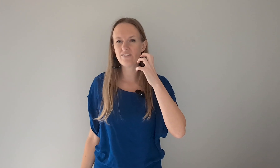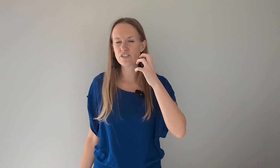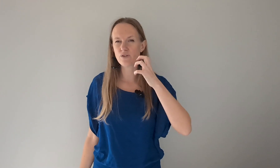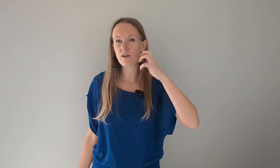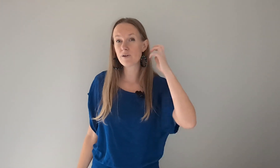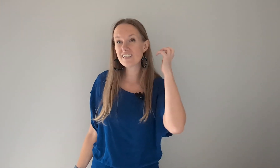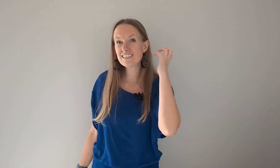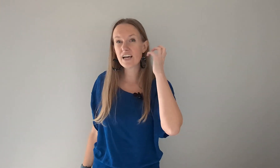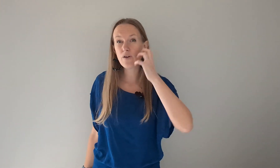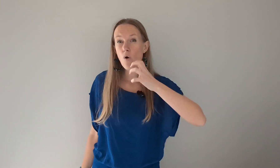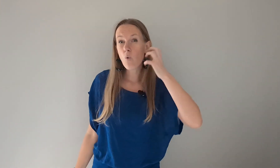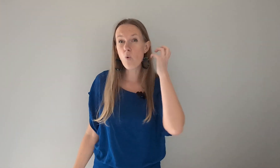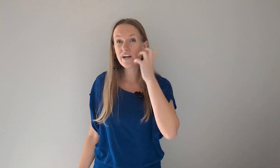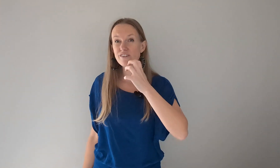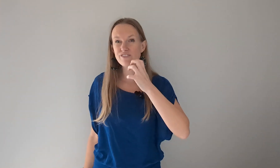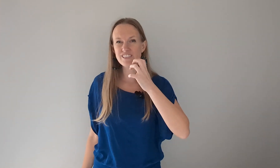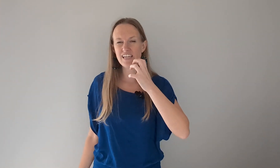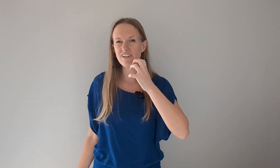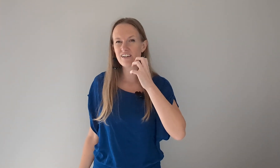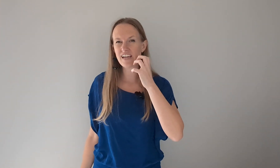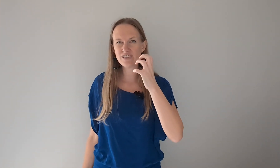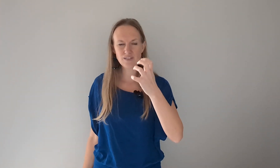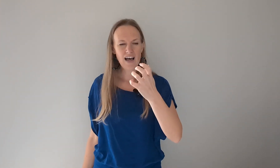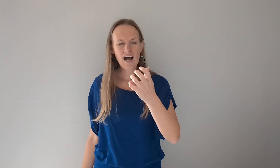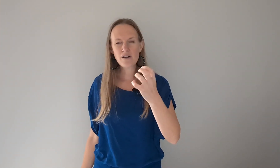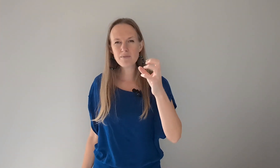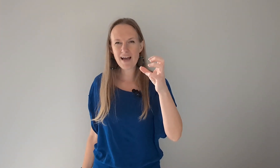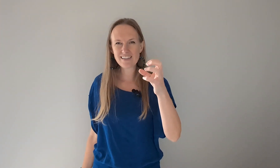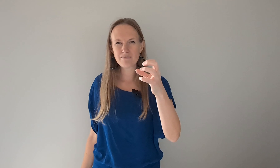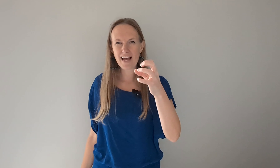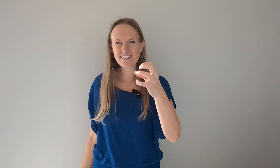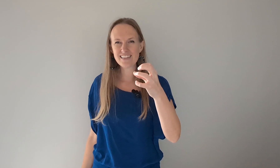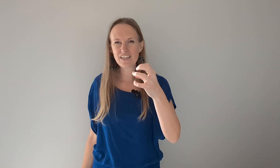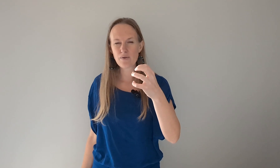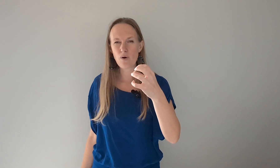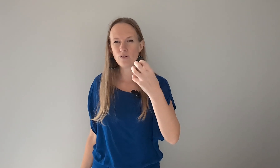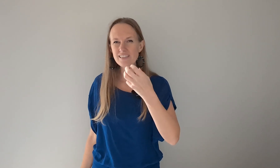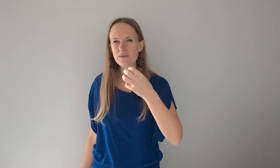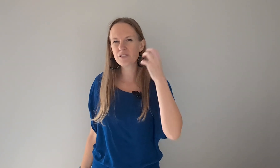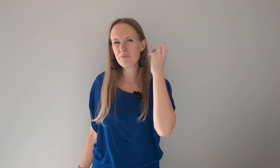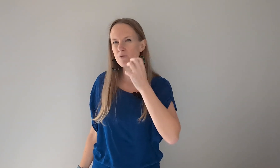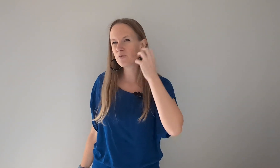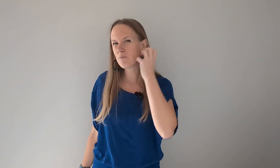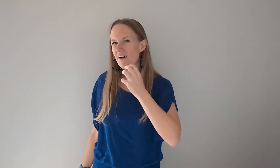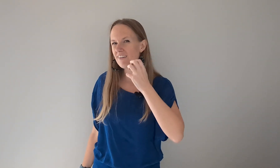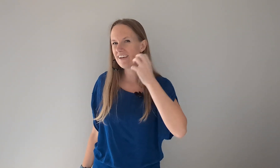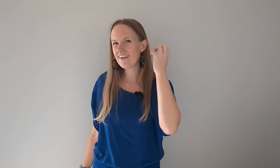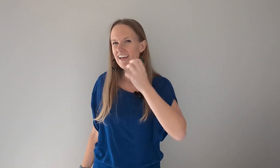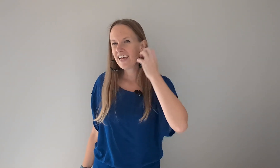Savior. Sorry, we're going to sign wonderful Savior. Okay, so I imagine like you're holding some sort of bottle here and